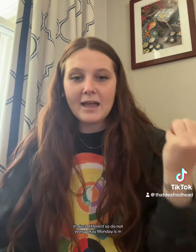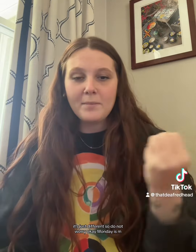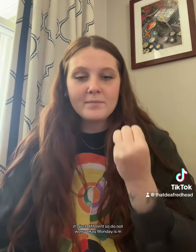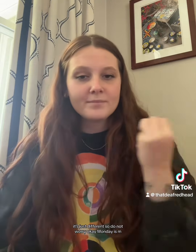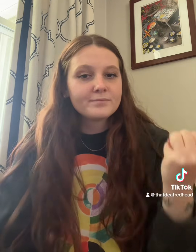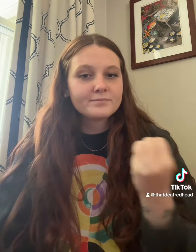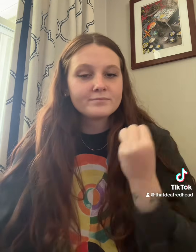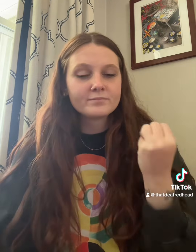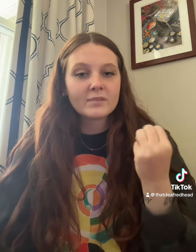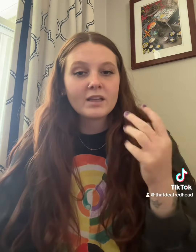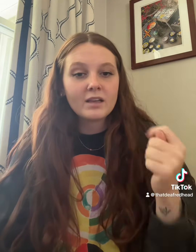M.